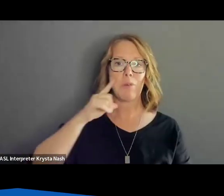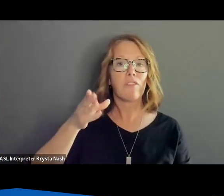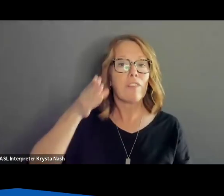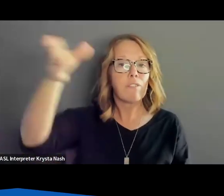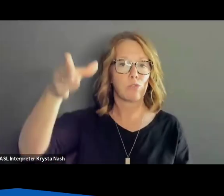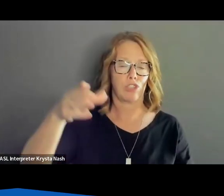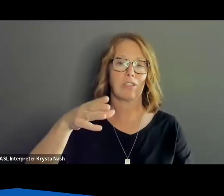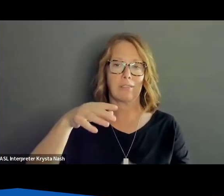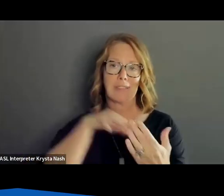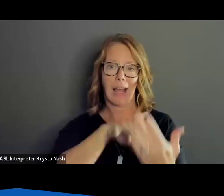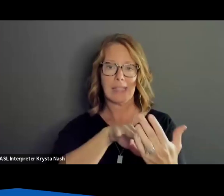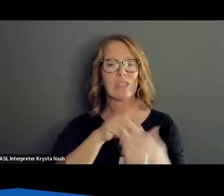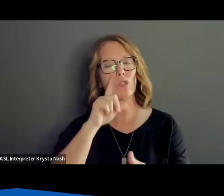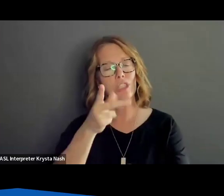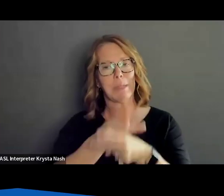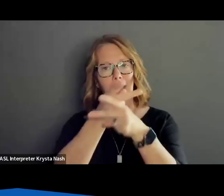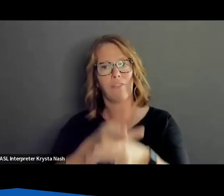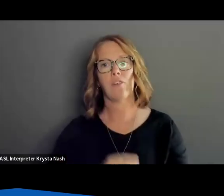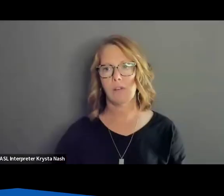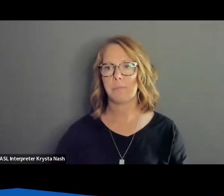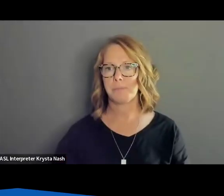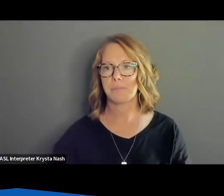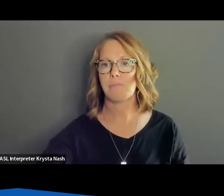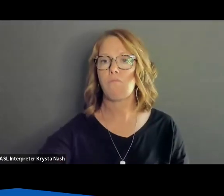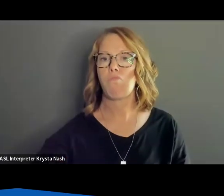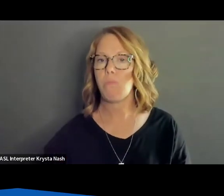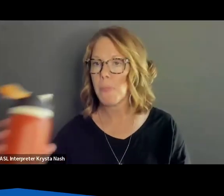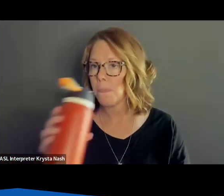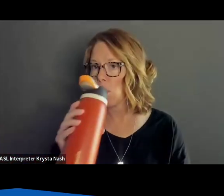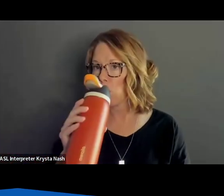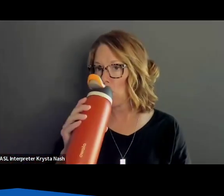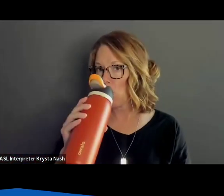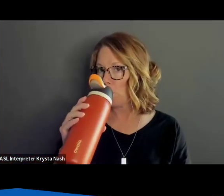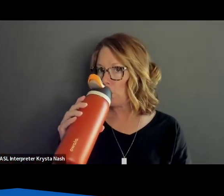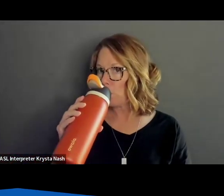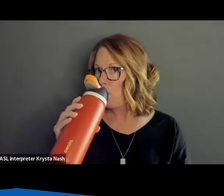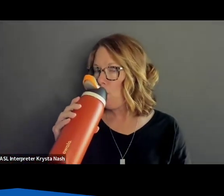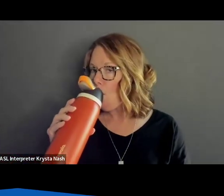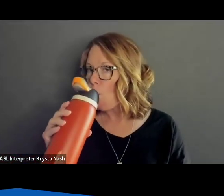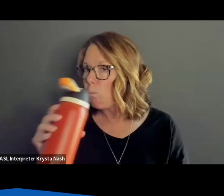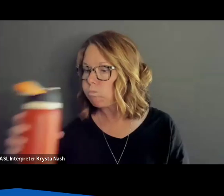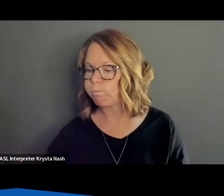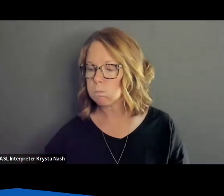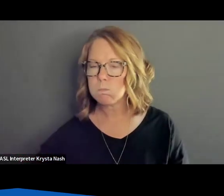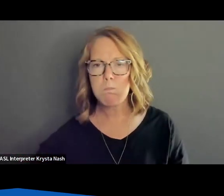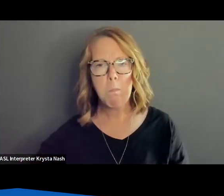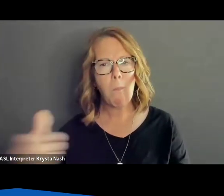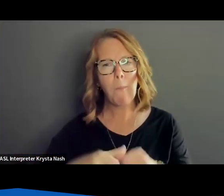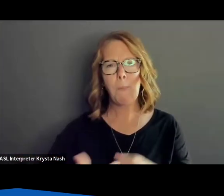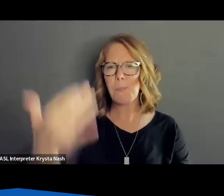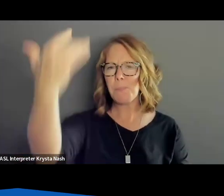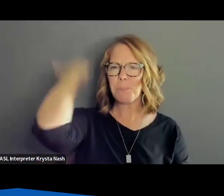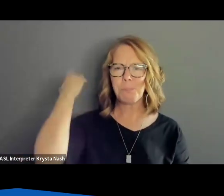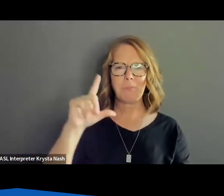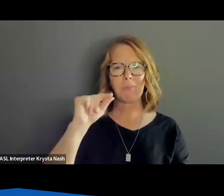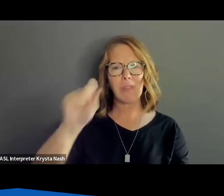So that might be something to consider. And the reason why I'm bringing that up is years ago, about 20 years ago,